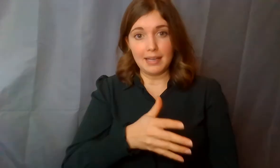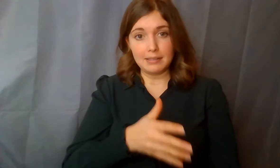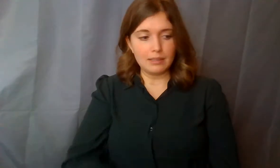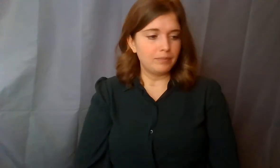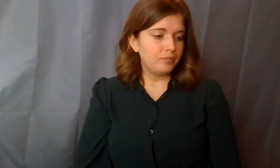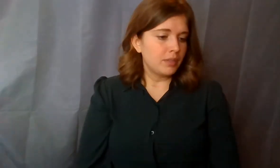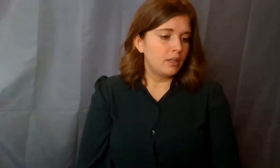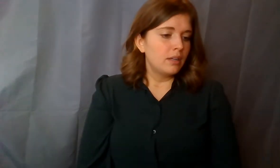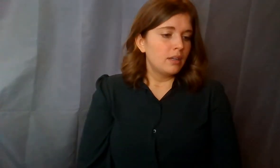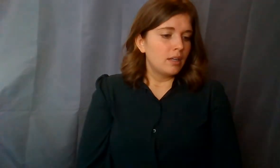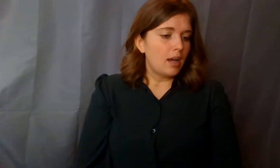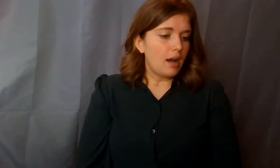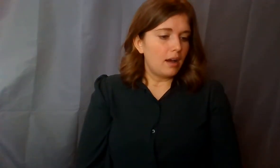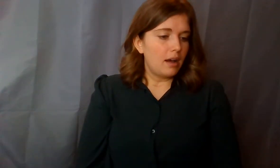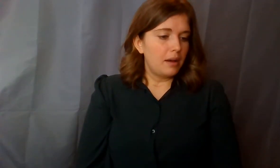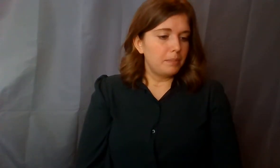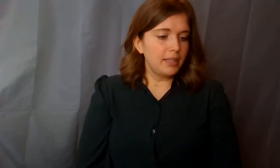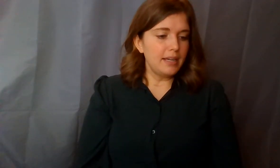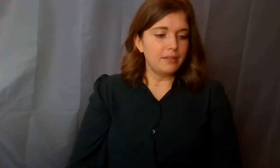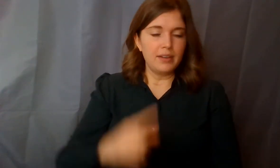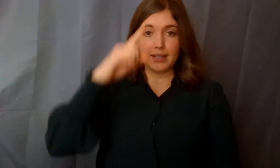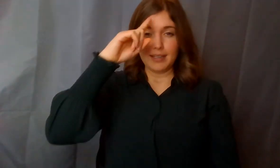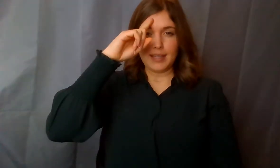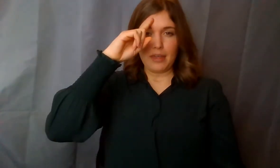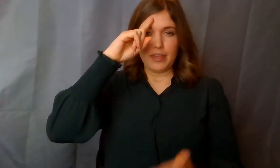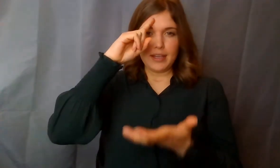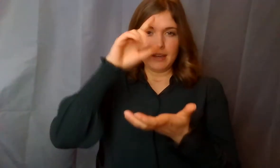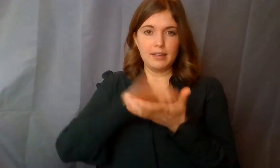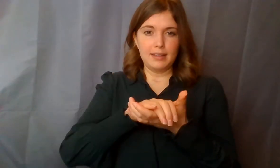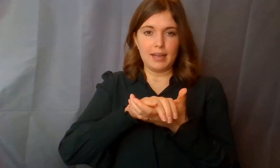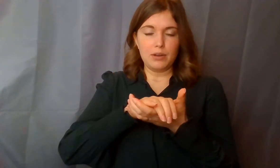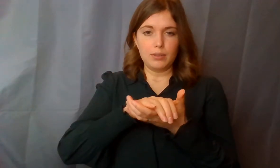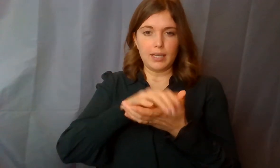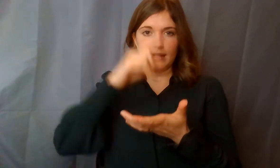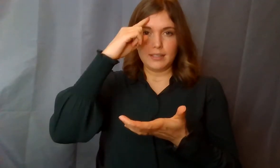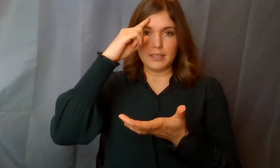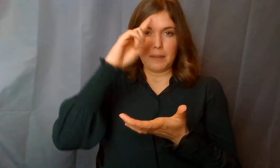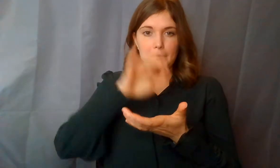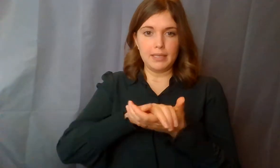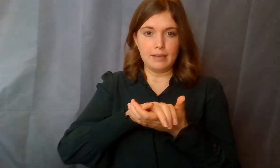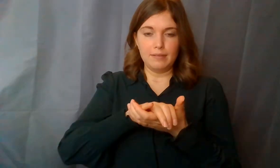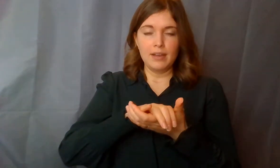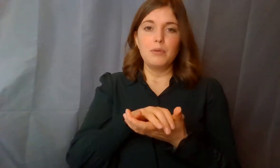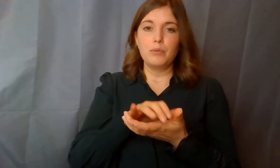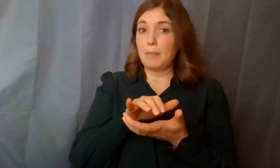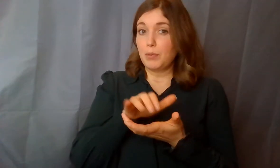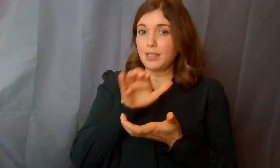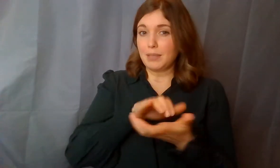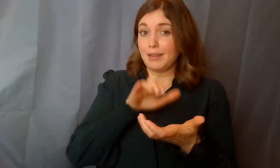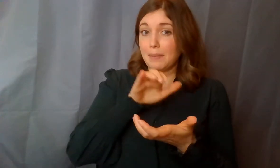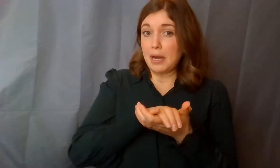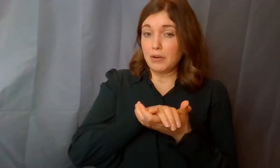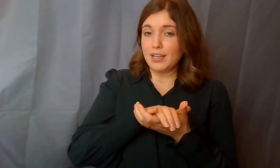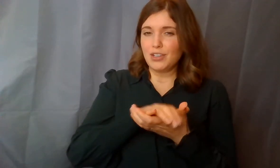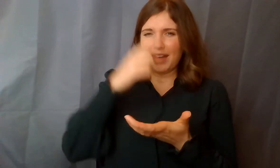detest. Believe is that think, and then you go like this. believe. Remember we talked about like marriage. I